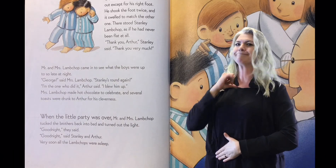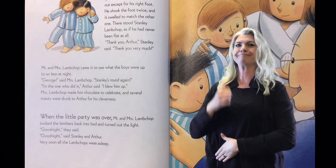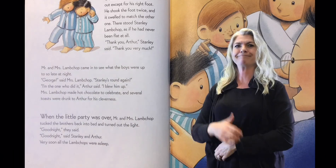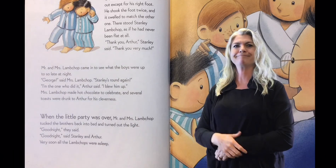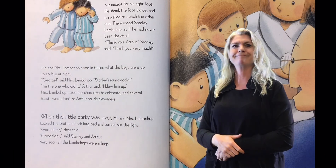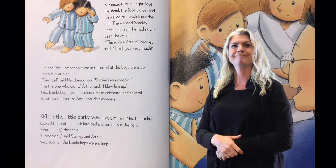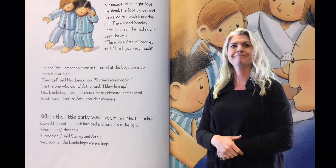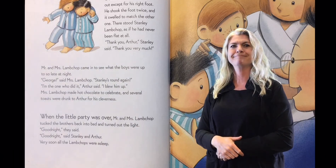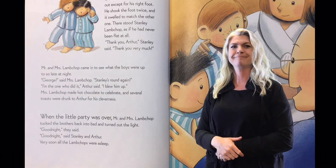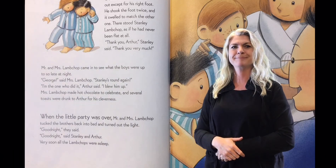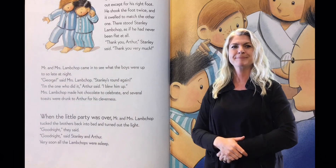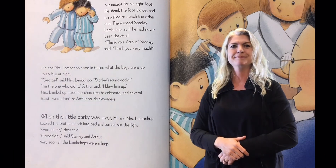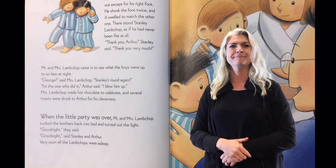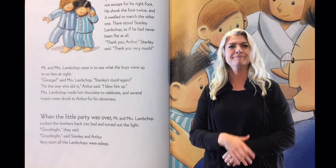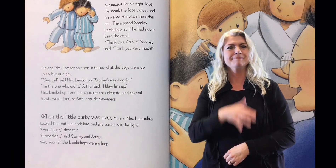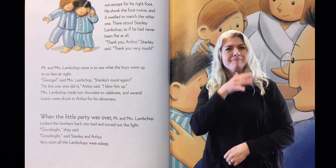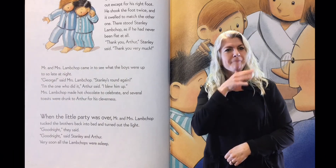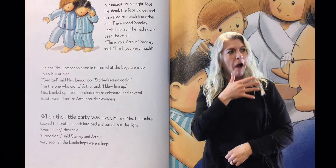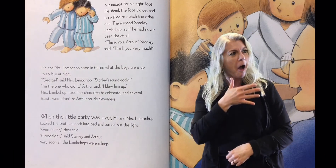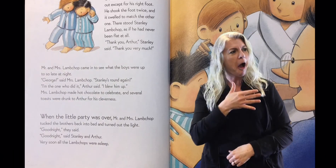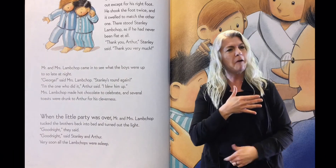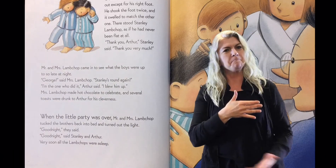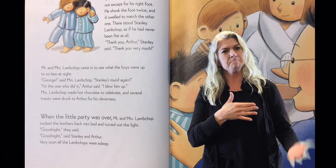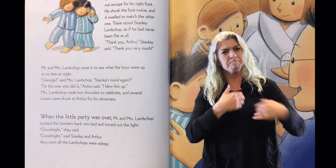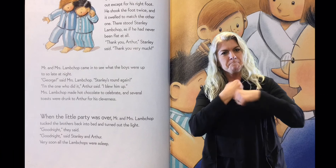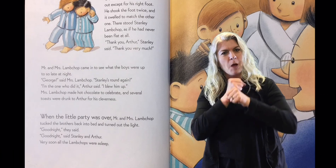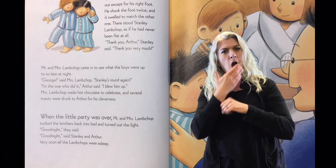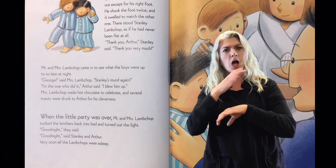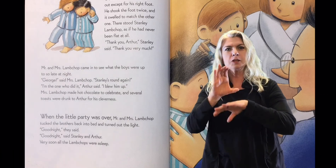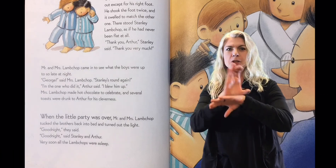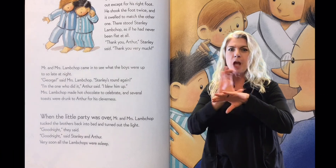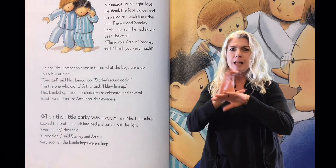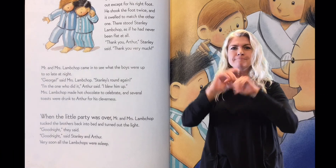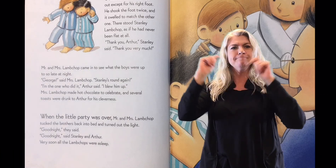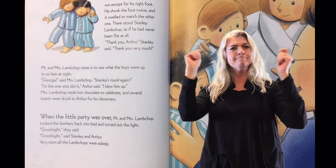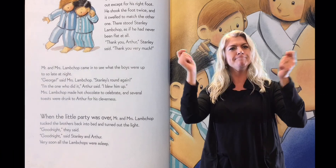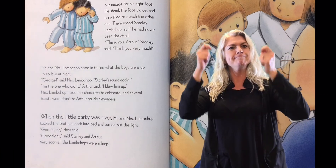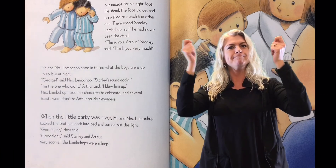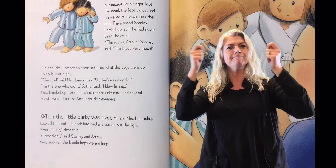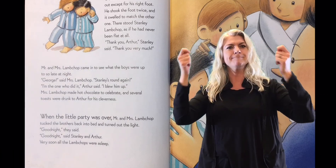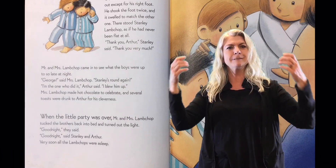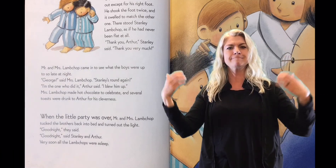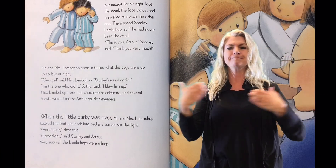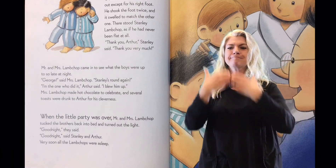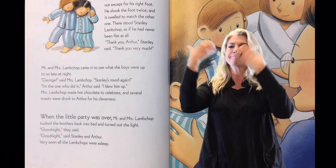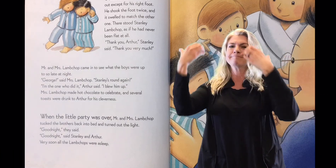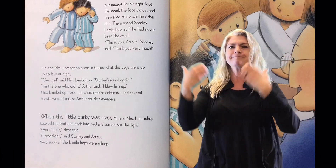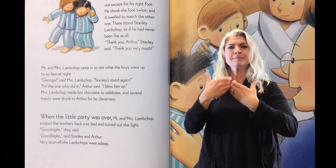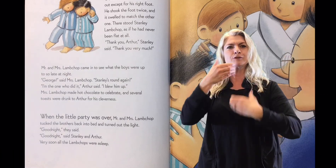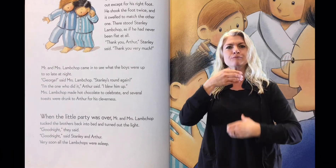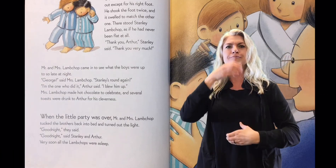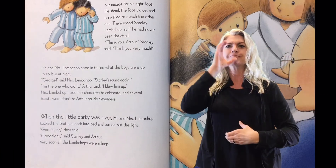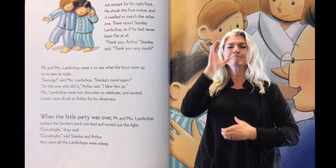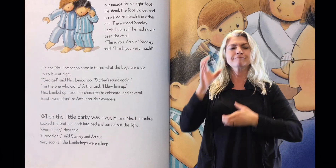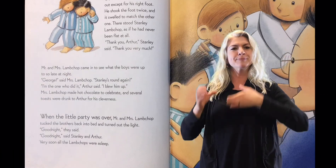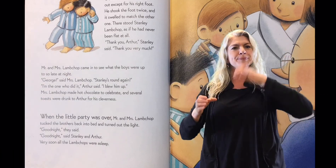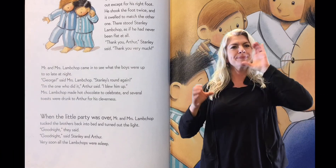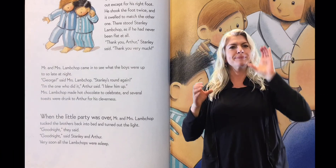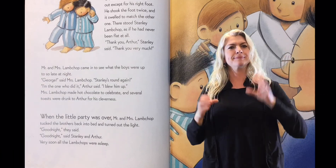up." Mrs. Lambchop made hot chocolate to celebrate, and several toasts were drunk to Arthur for his cleverness.